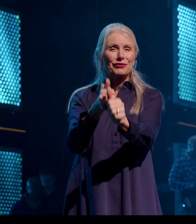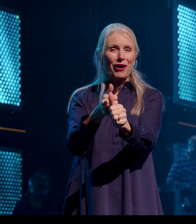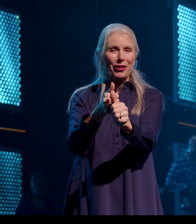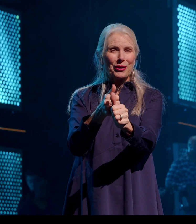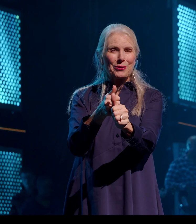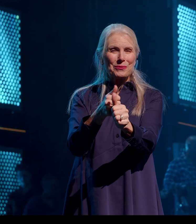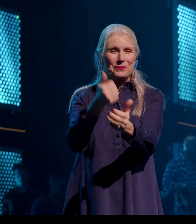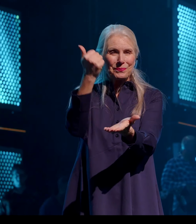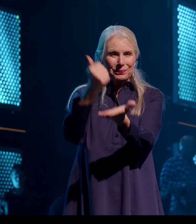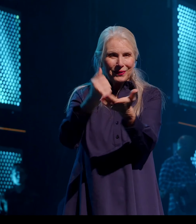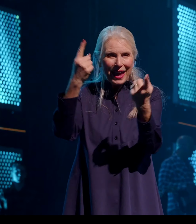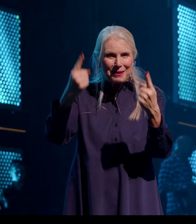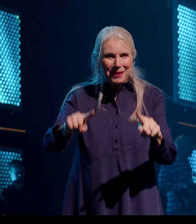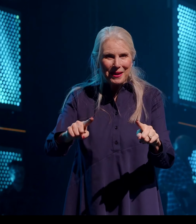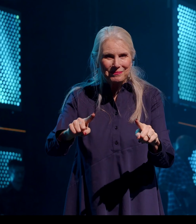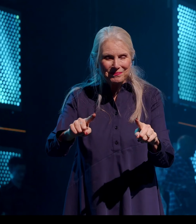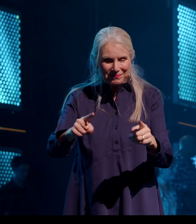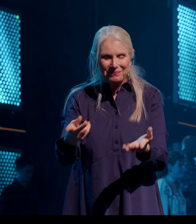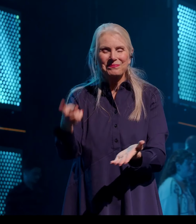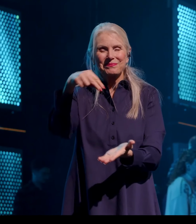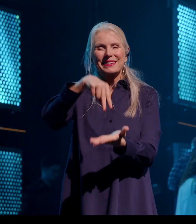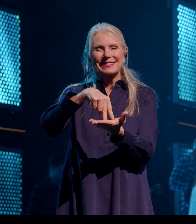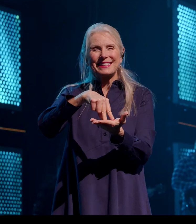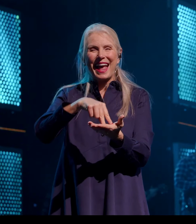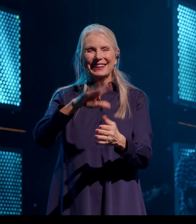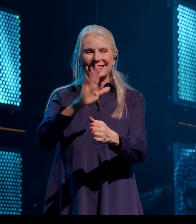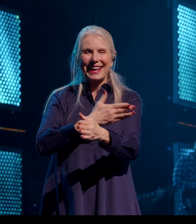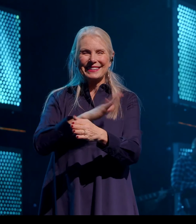and sing the rest of this song together.